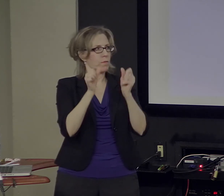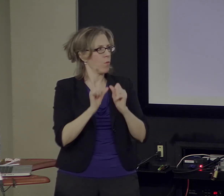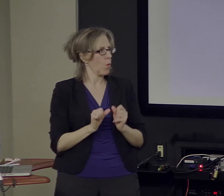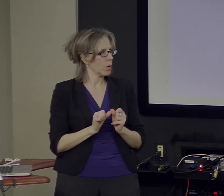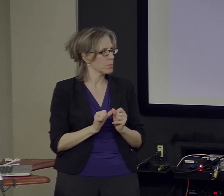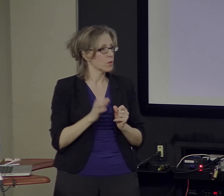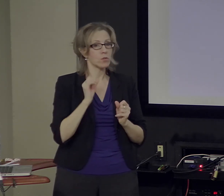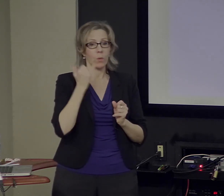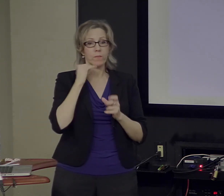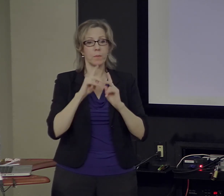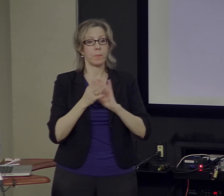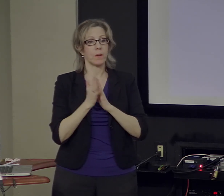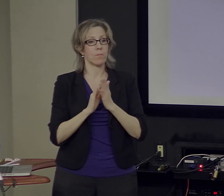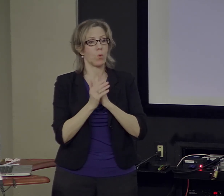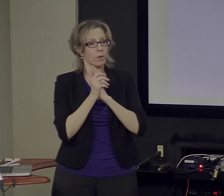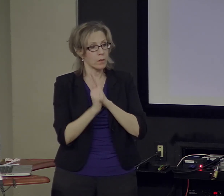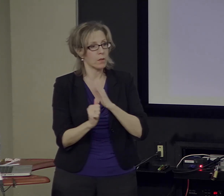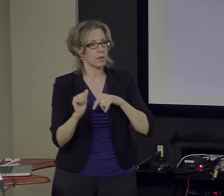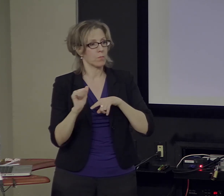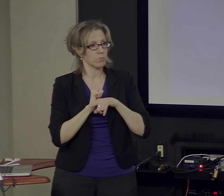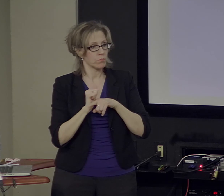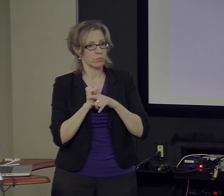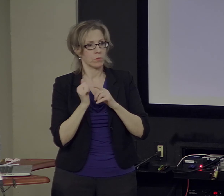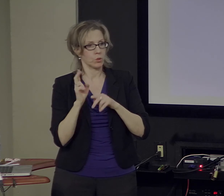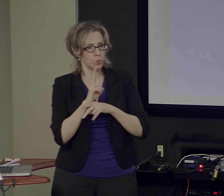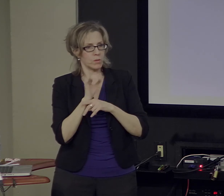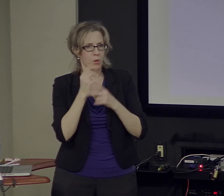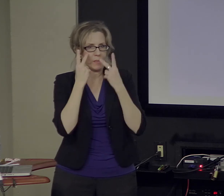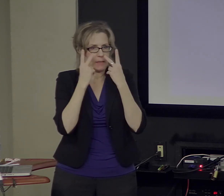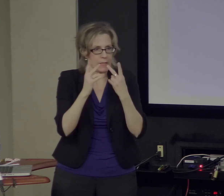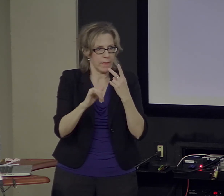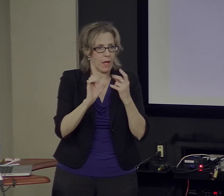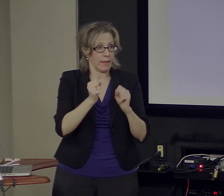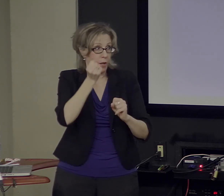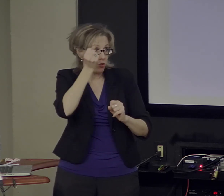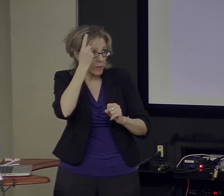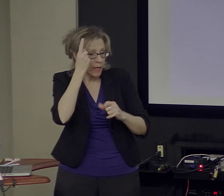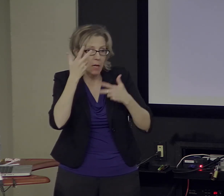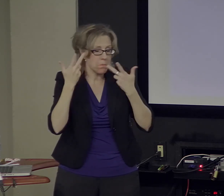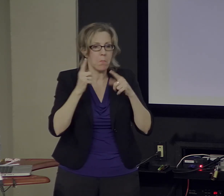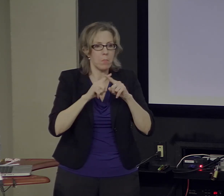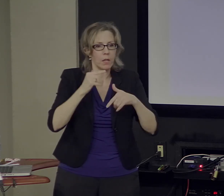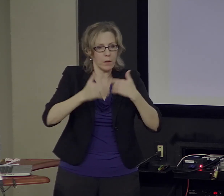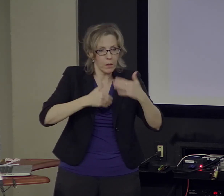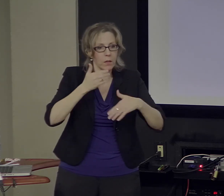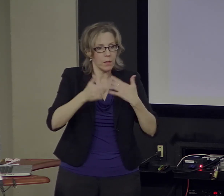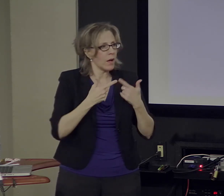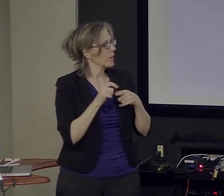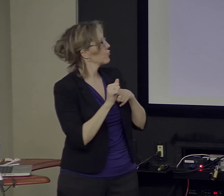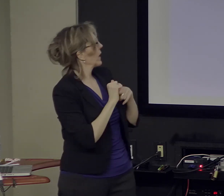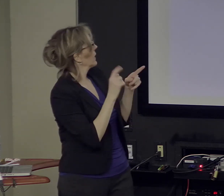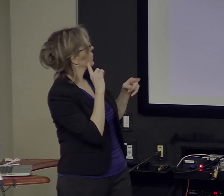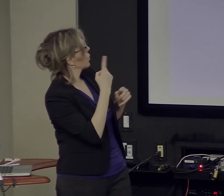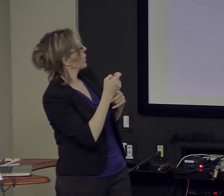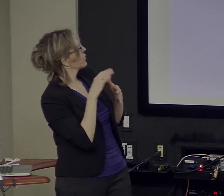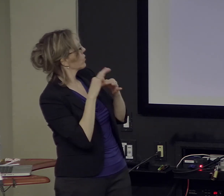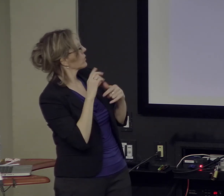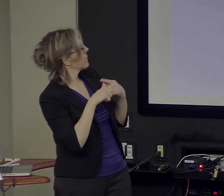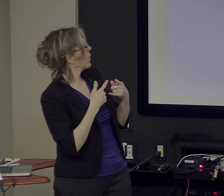using international sign. And as they use it more frequently, they become more proficient. And I